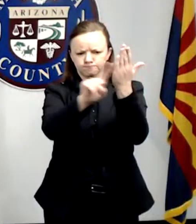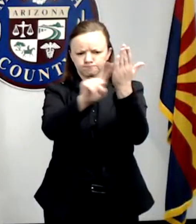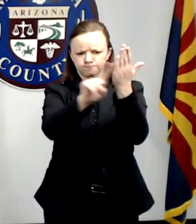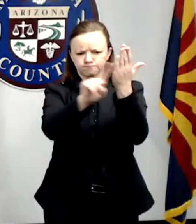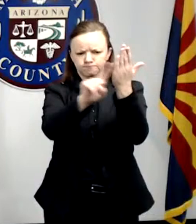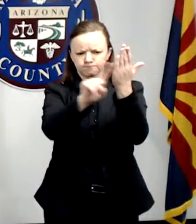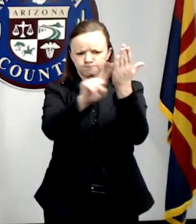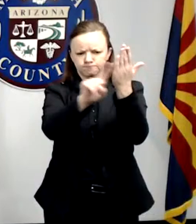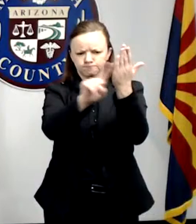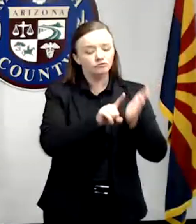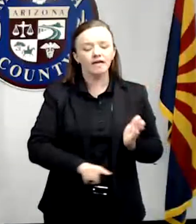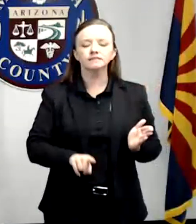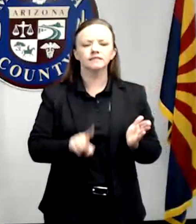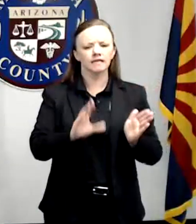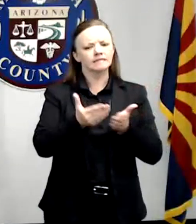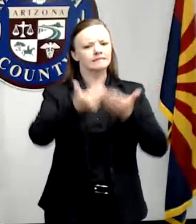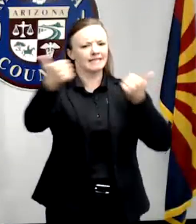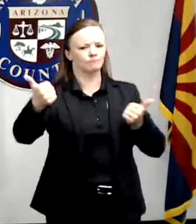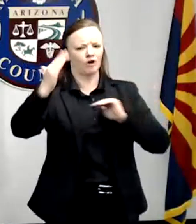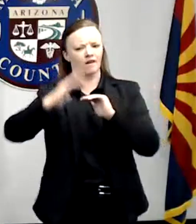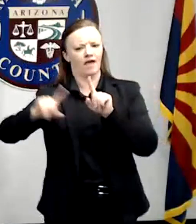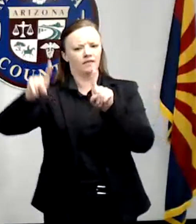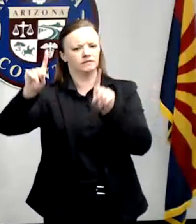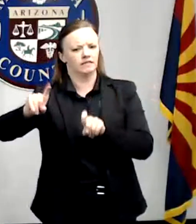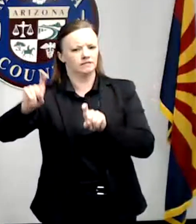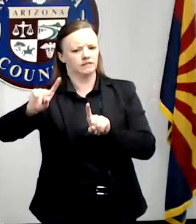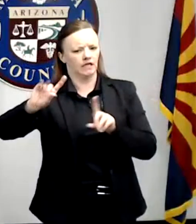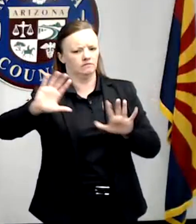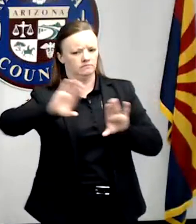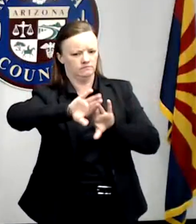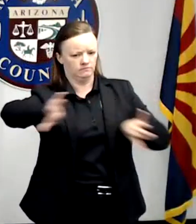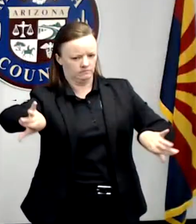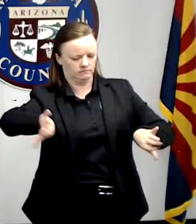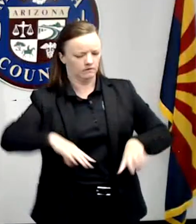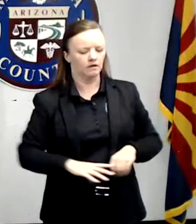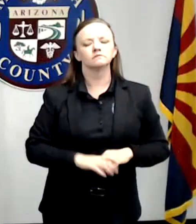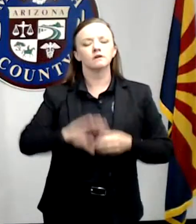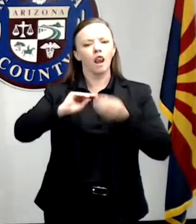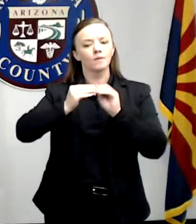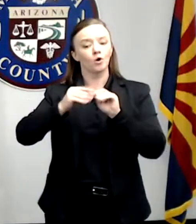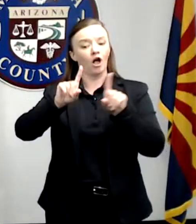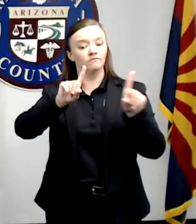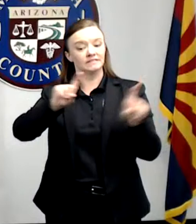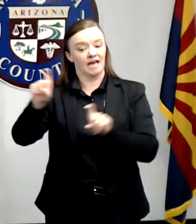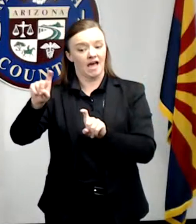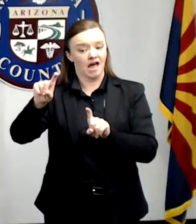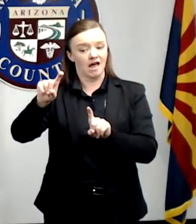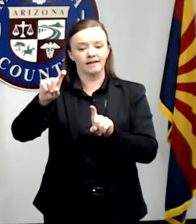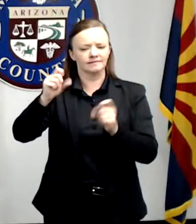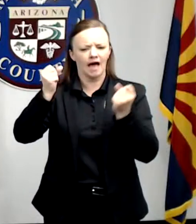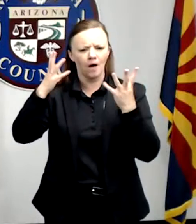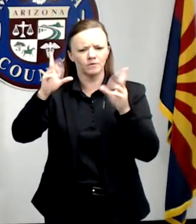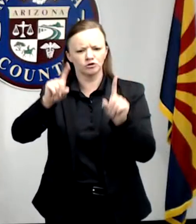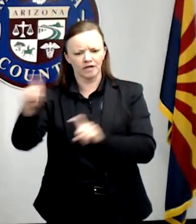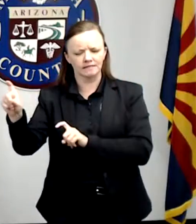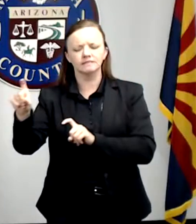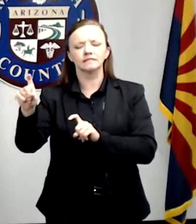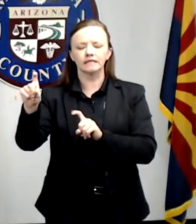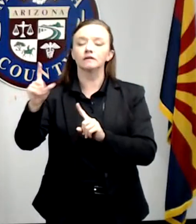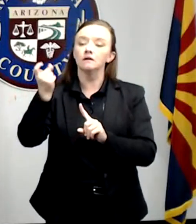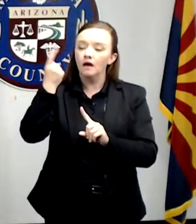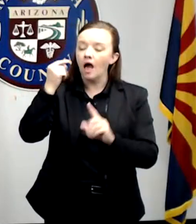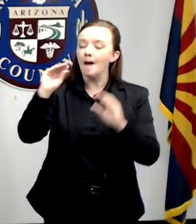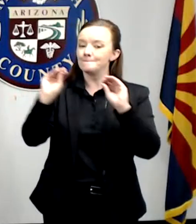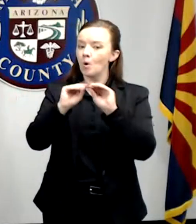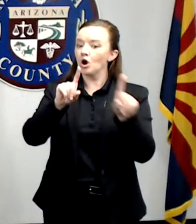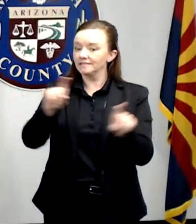Contact tracing is very much separate from how much testing there is. In fact, the amount of testing that is done, the more testing there is, the